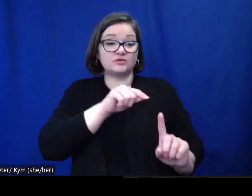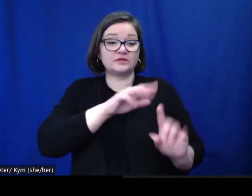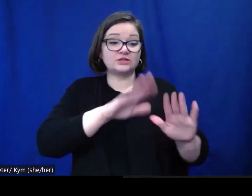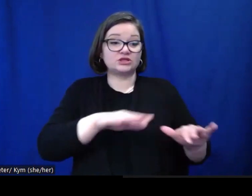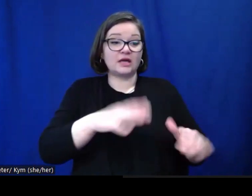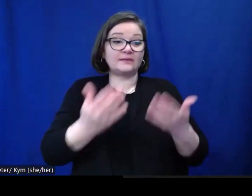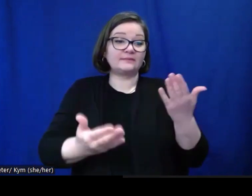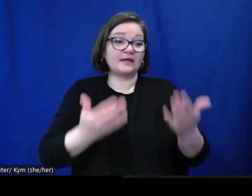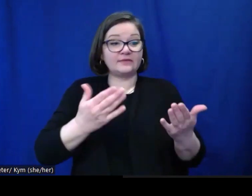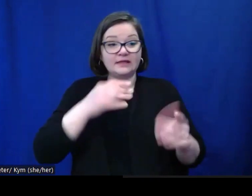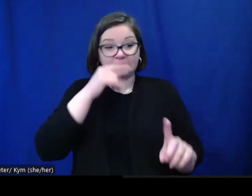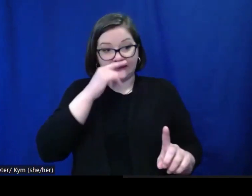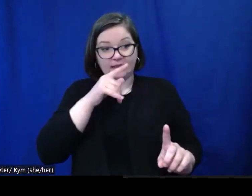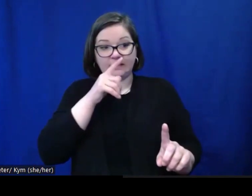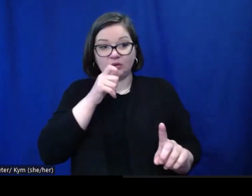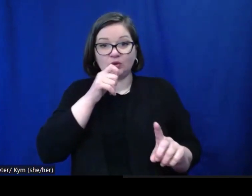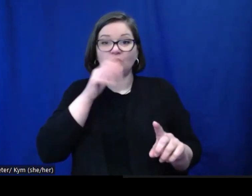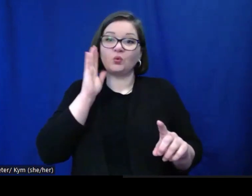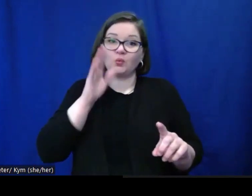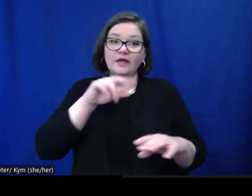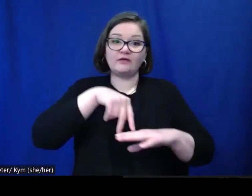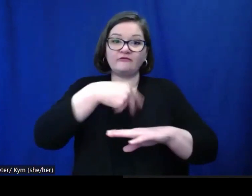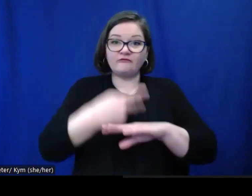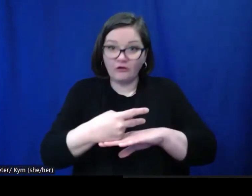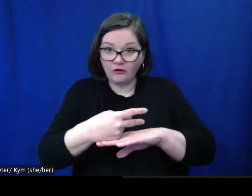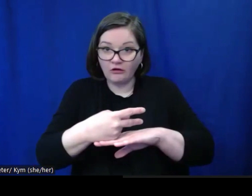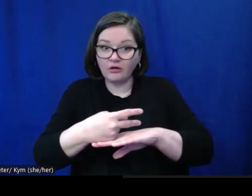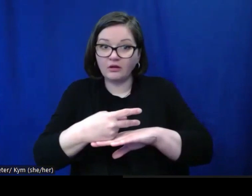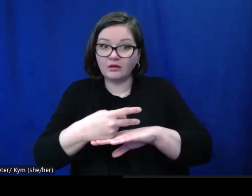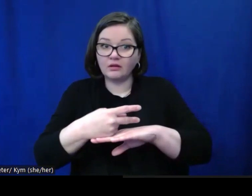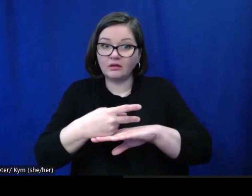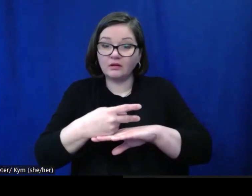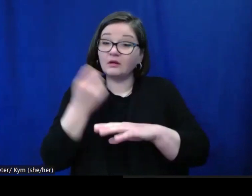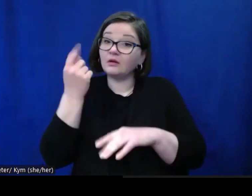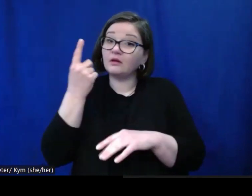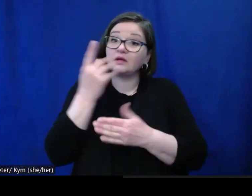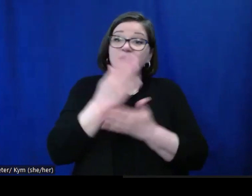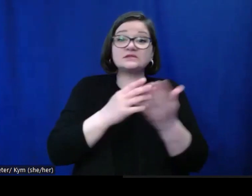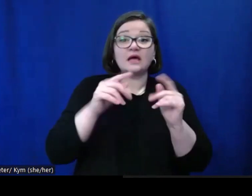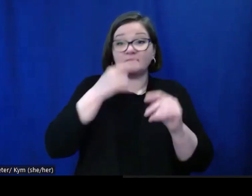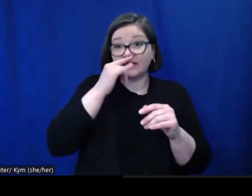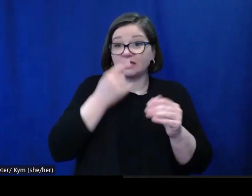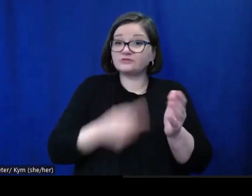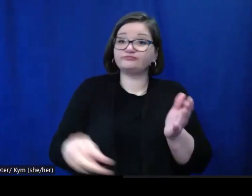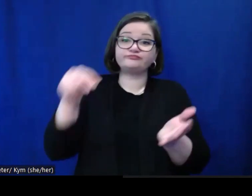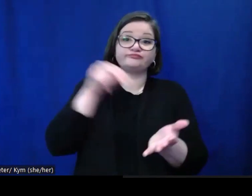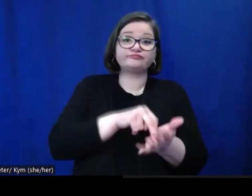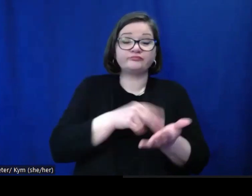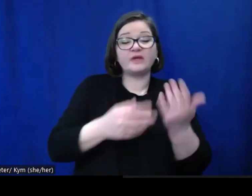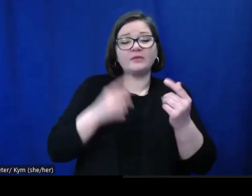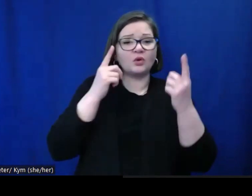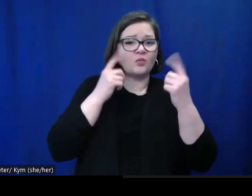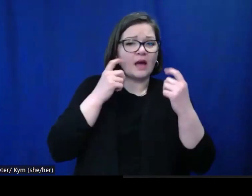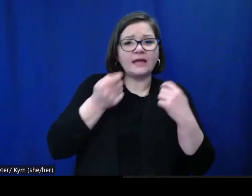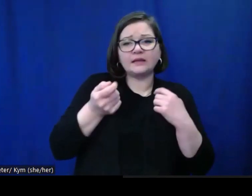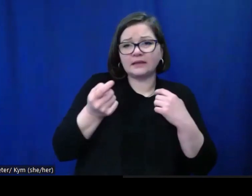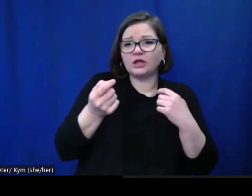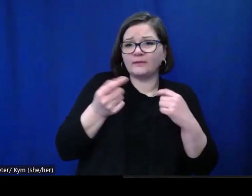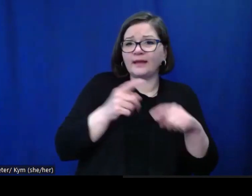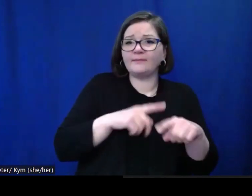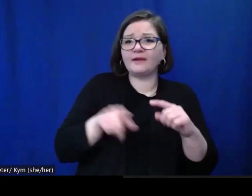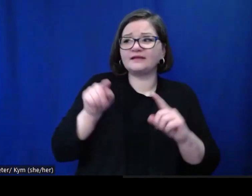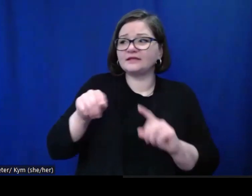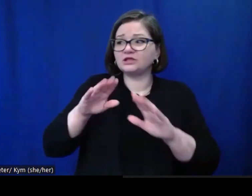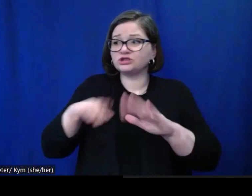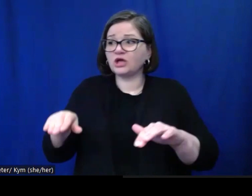the kiddo that falls down, and some kids can pop back up. They may cry, they have a few tears, but this is the